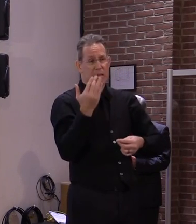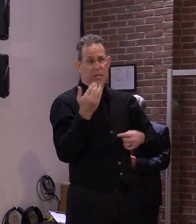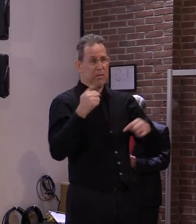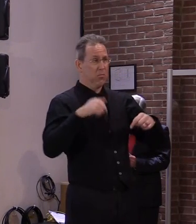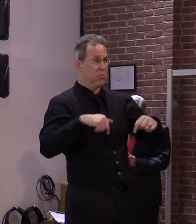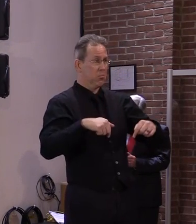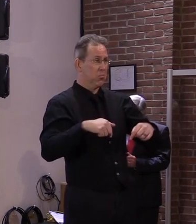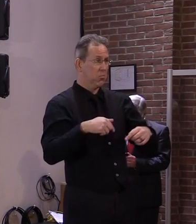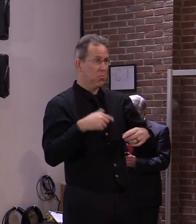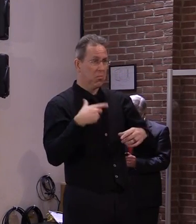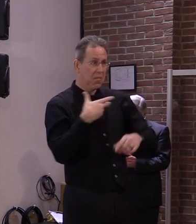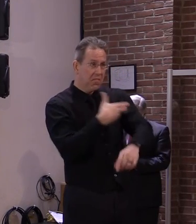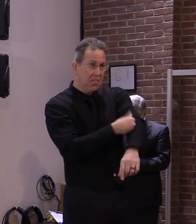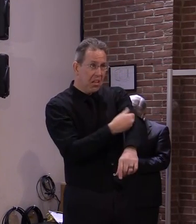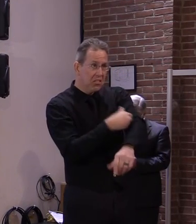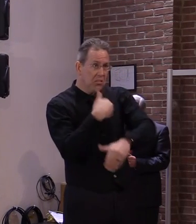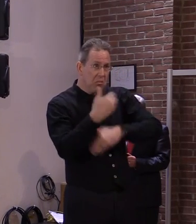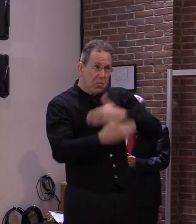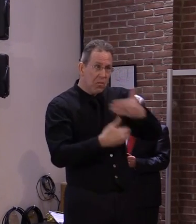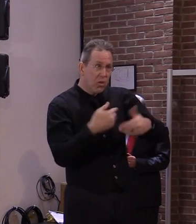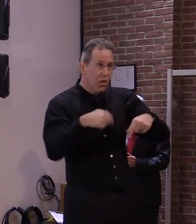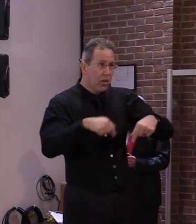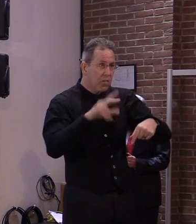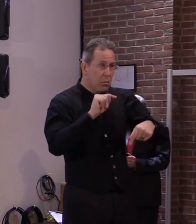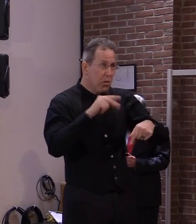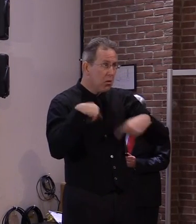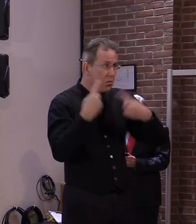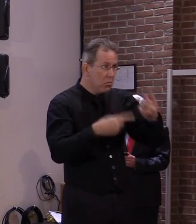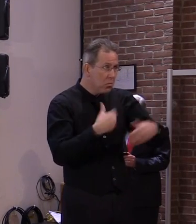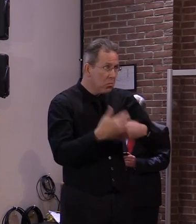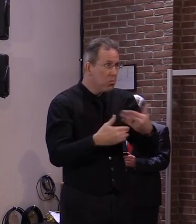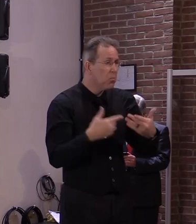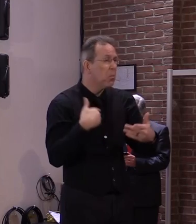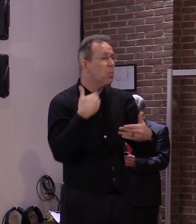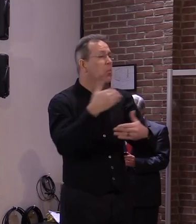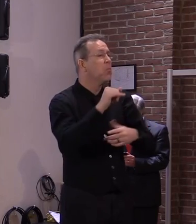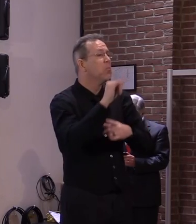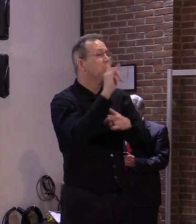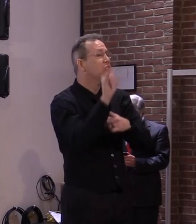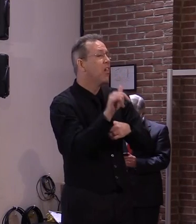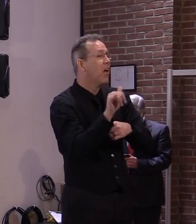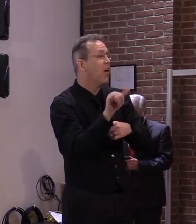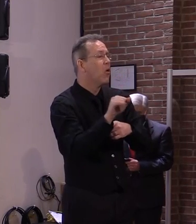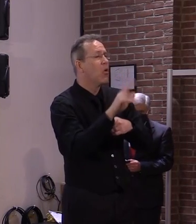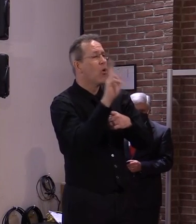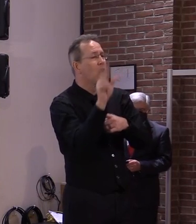by mid-summer, late summer. So we should have a seamless